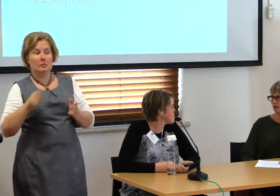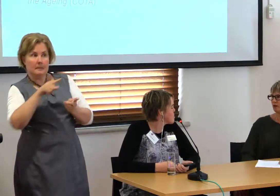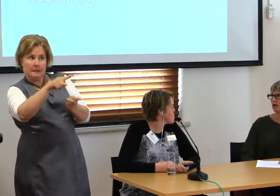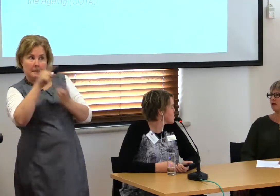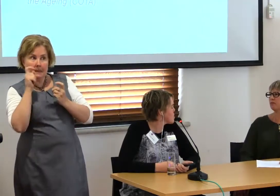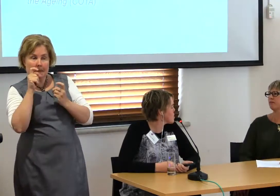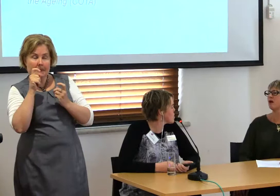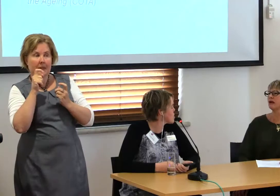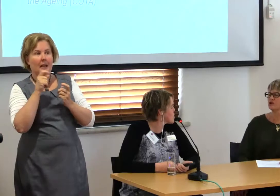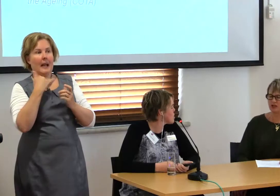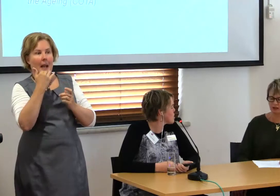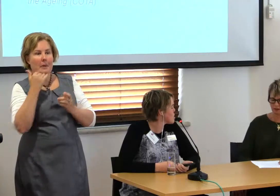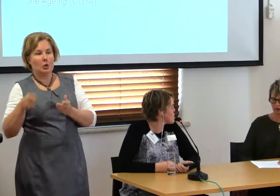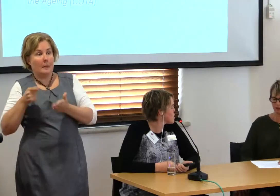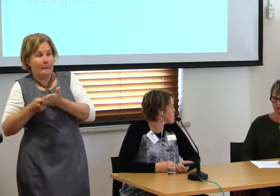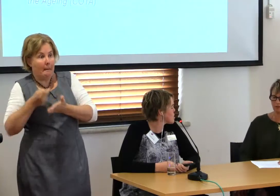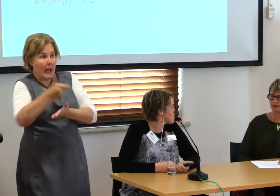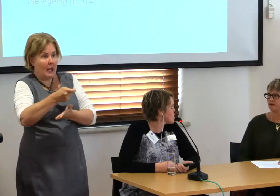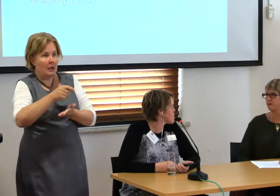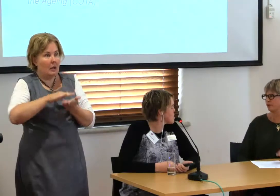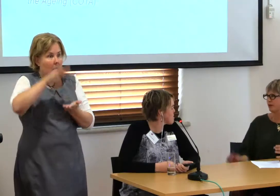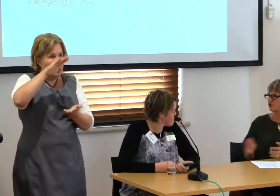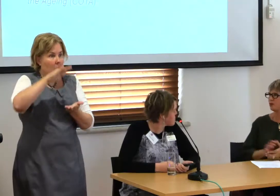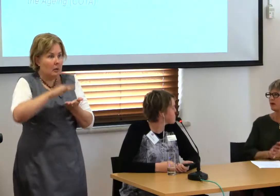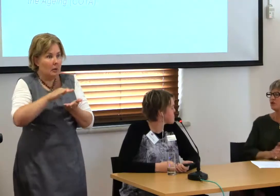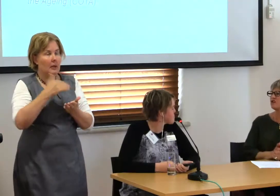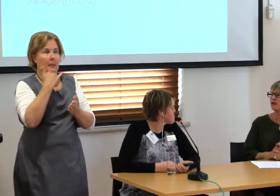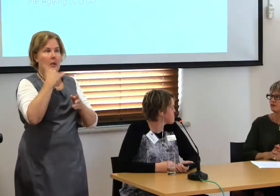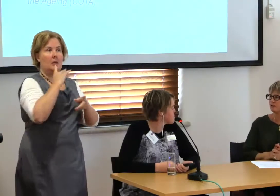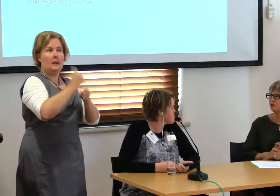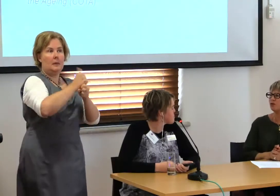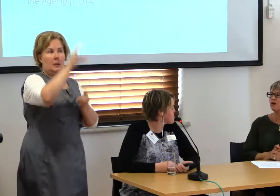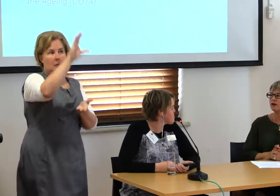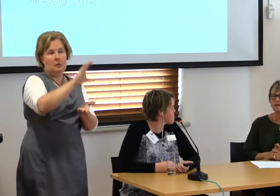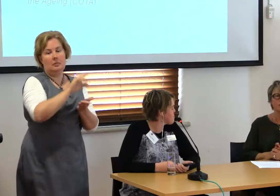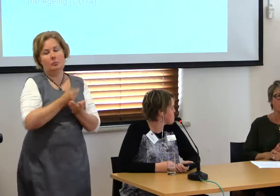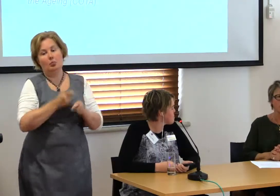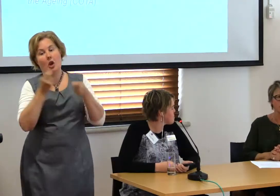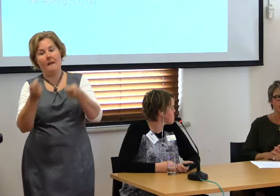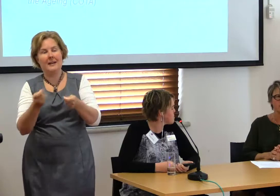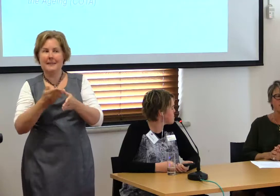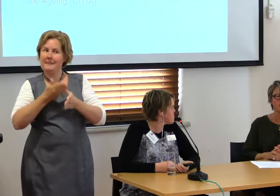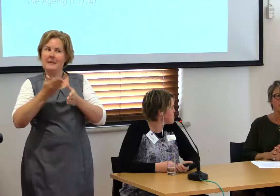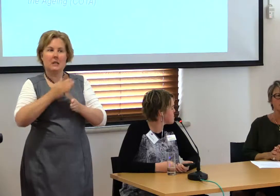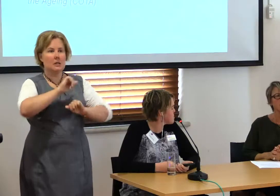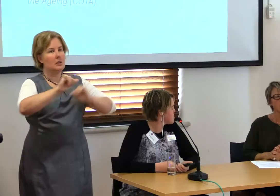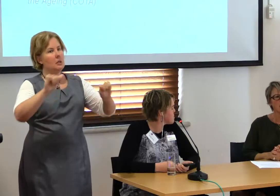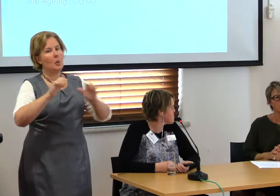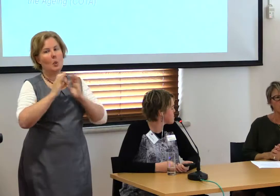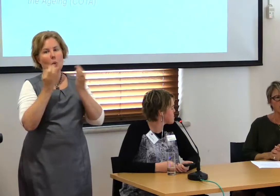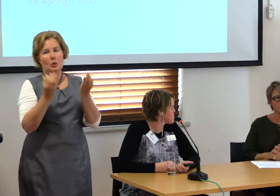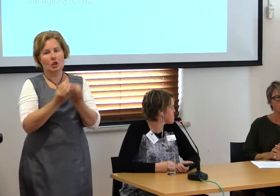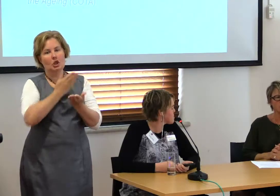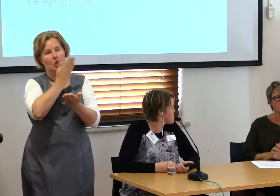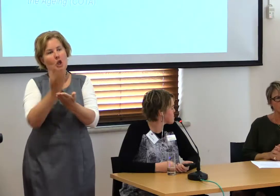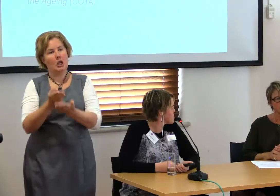ago, My Aged Care sent some information around which stated that all providers of home care packages now are